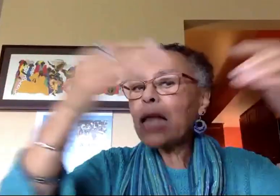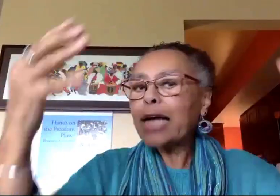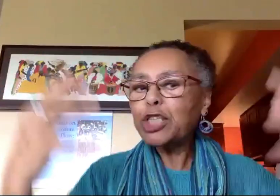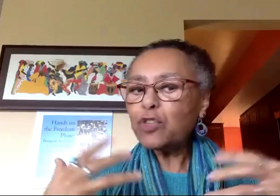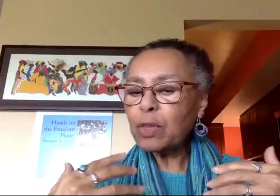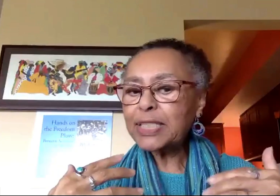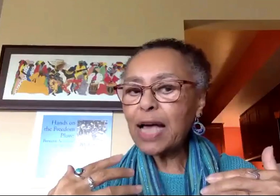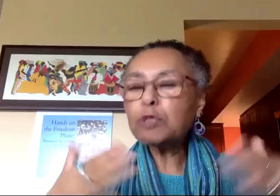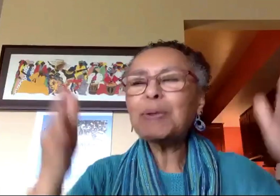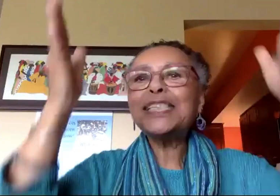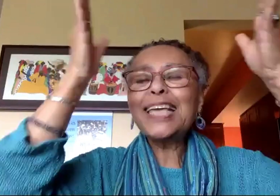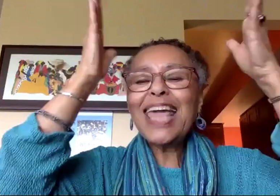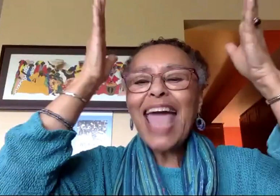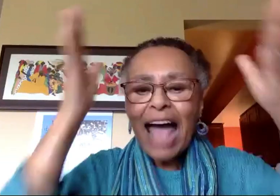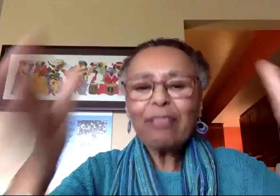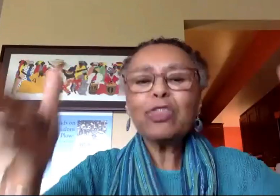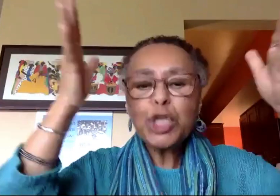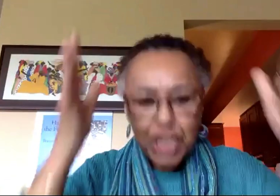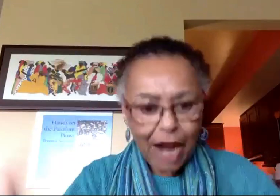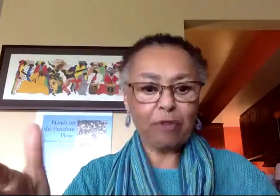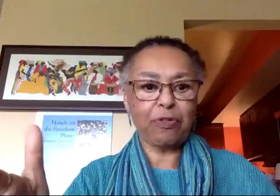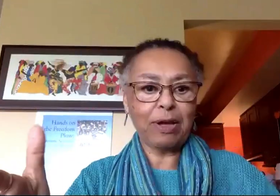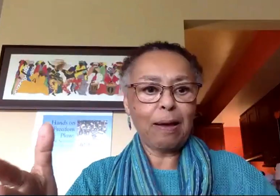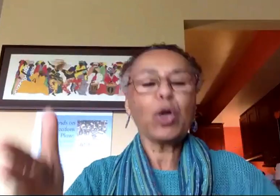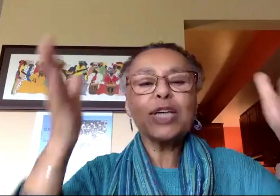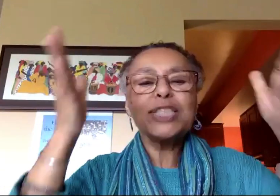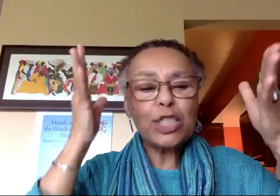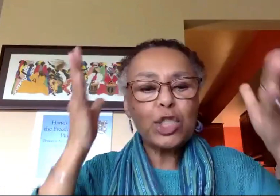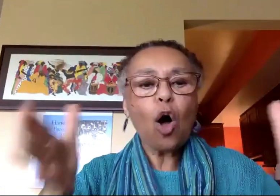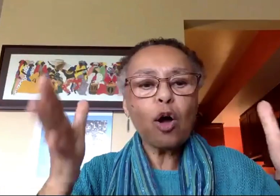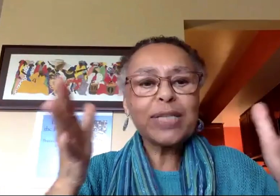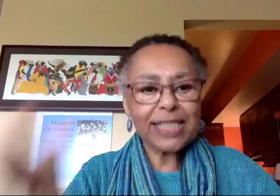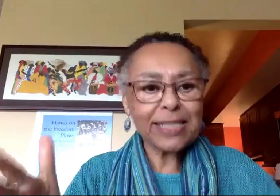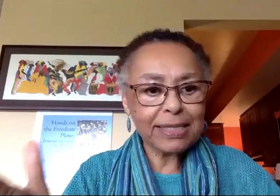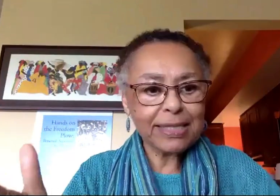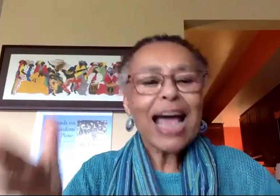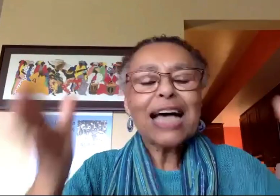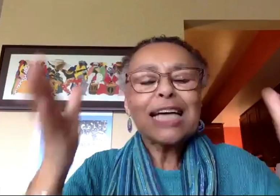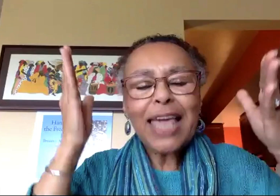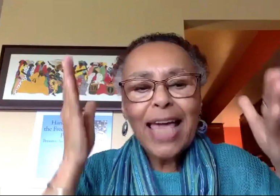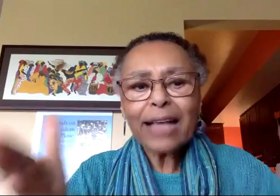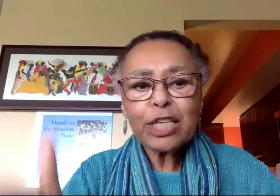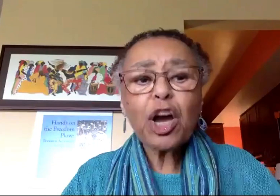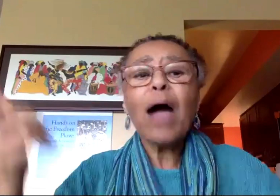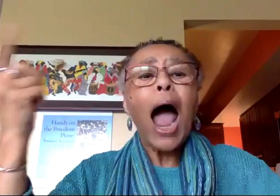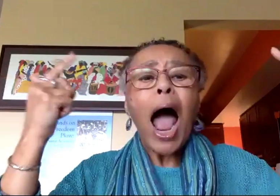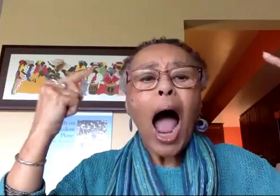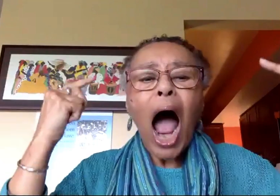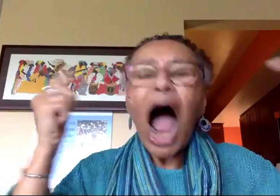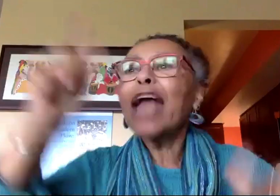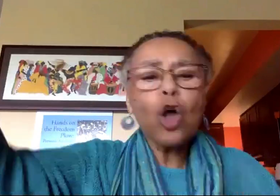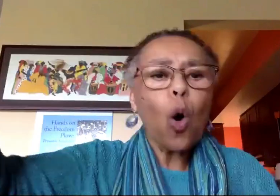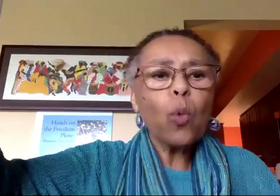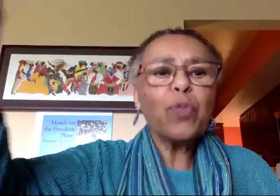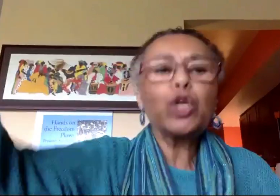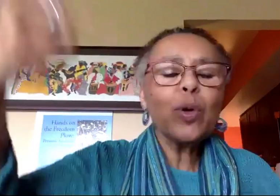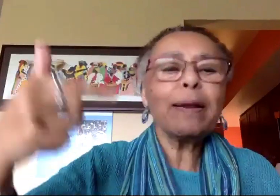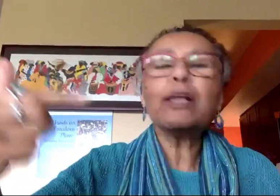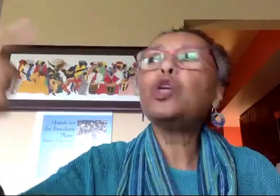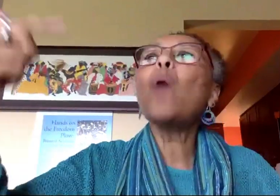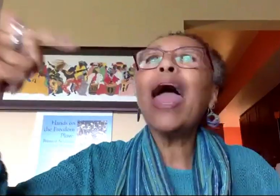singing not just for themselves, but singing at the sheriff, because it's a song of resistance. Singing at the sheriff, I know